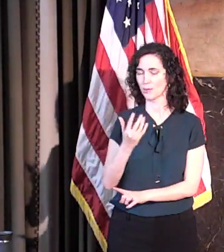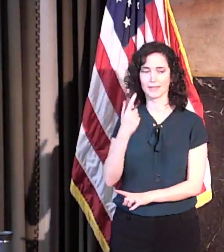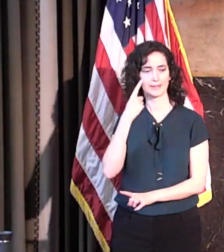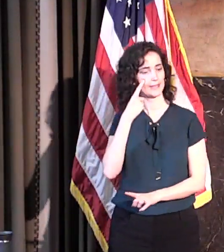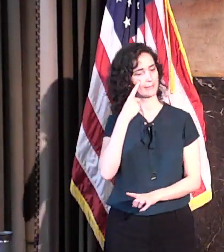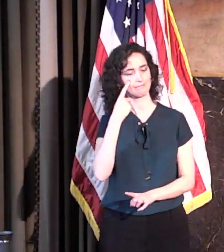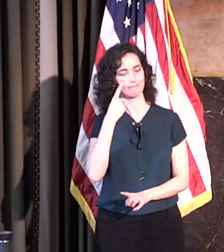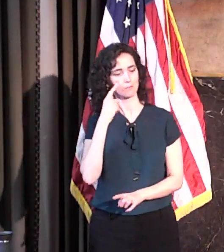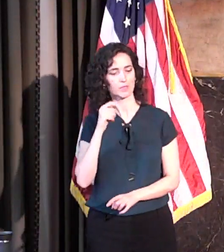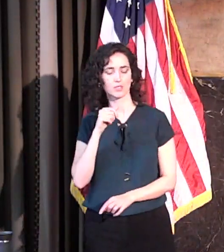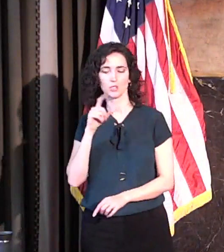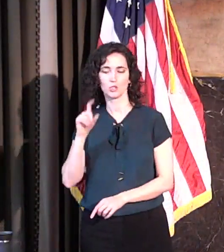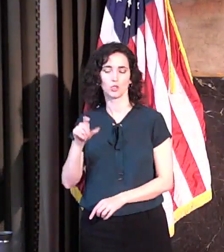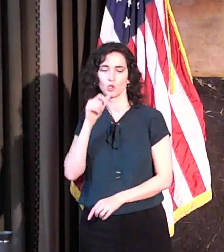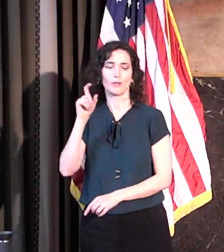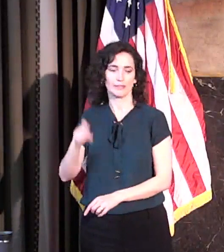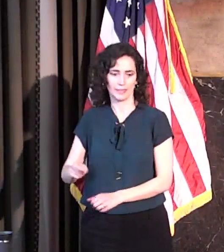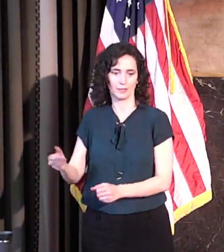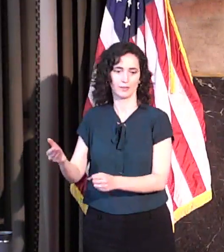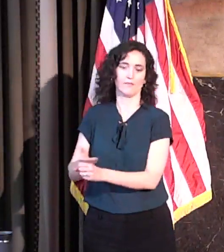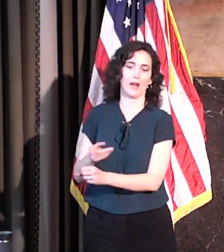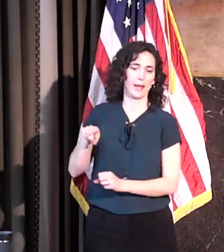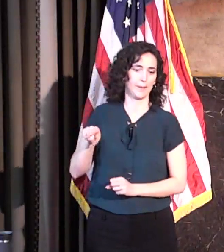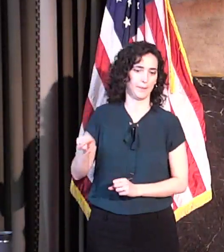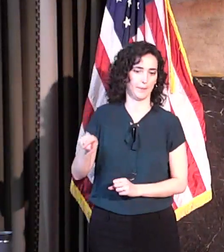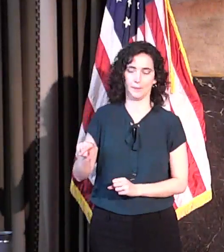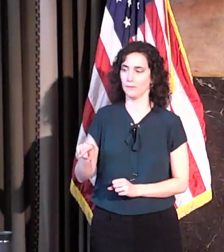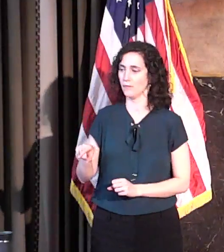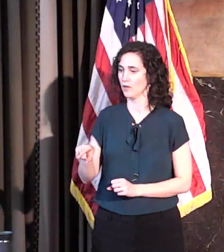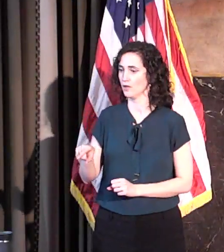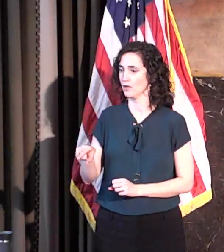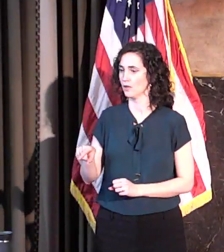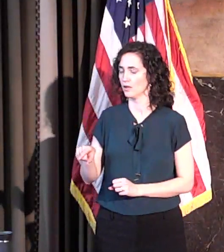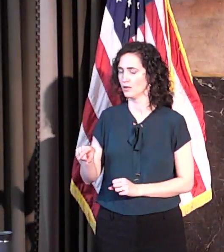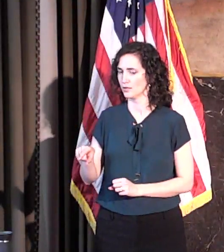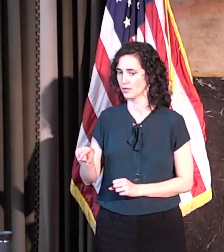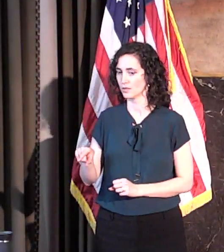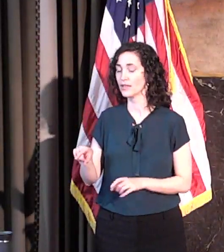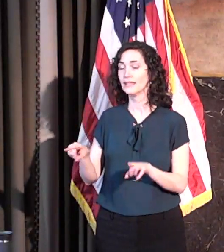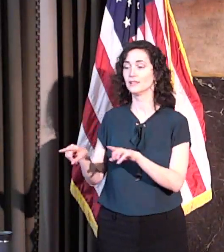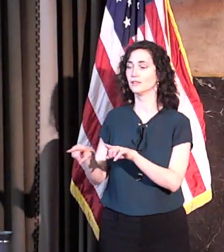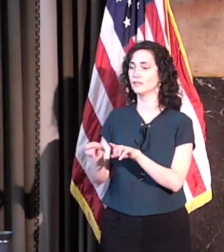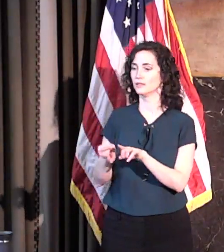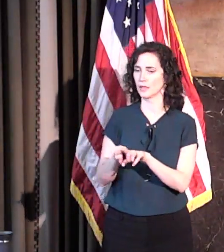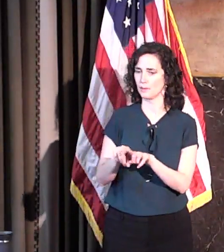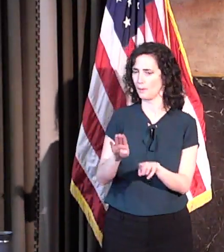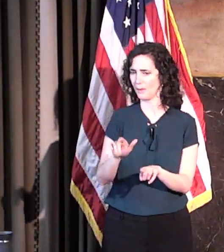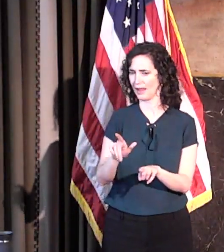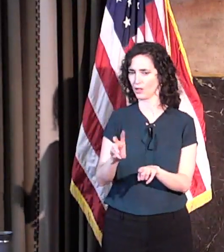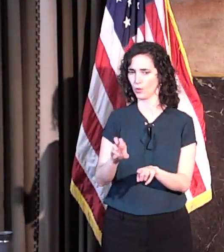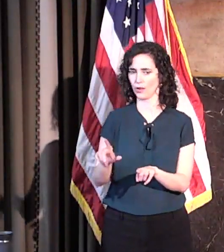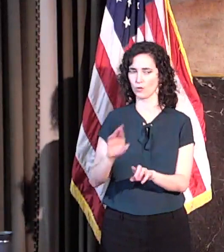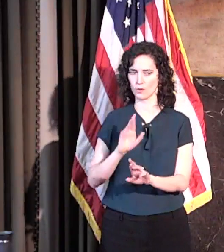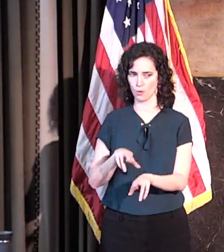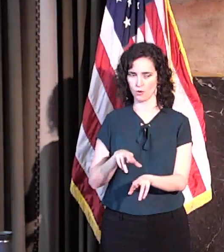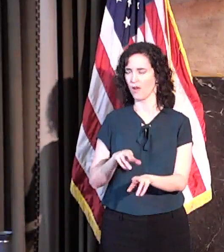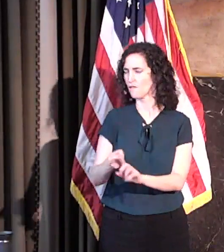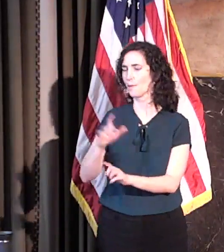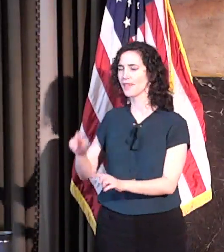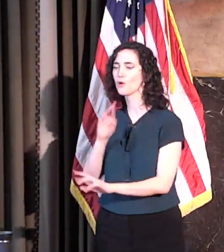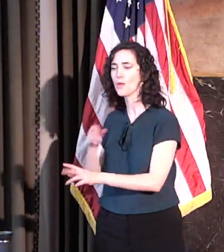that was warranted in light of the Husch-Blackwell report. I accept that. And then, you